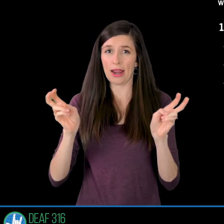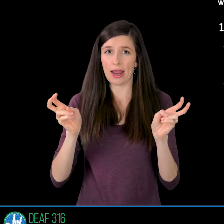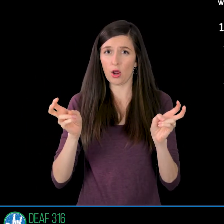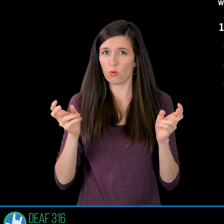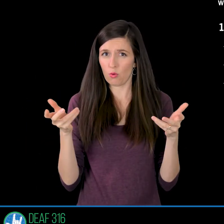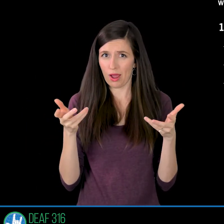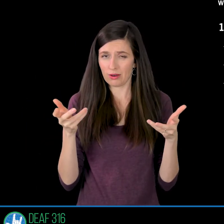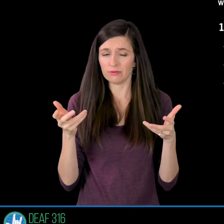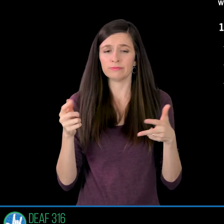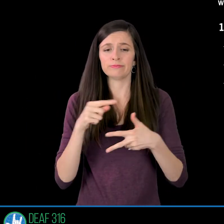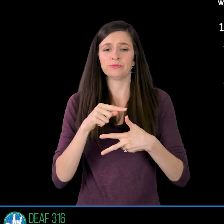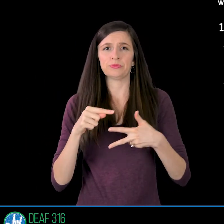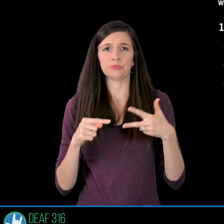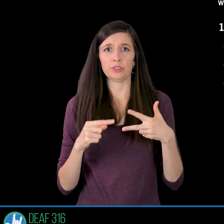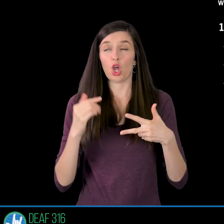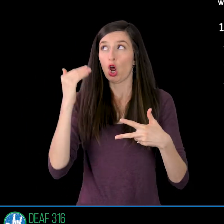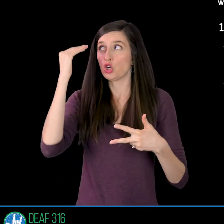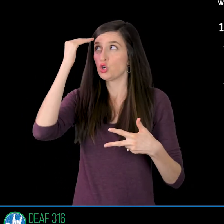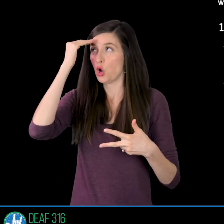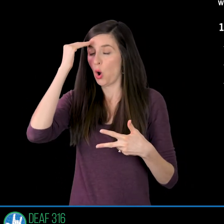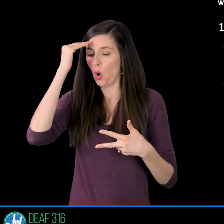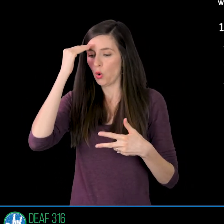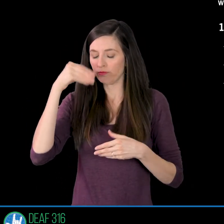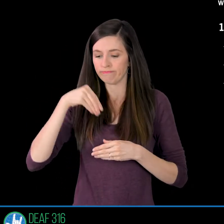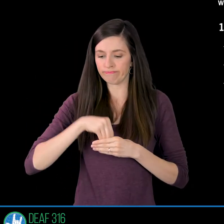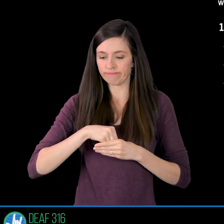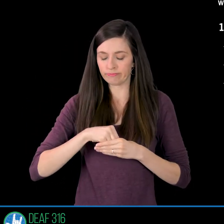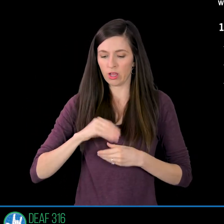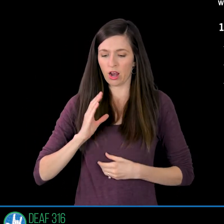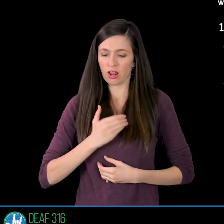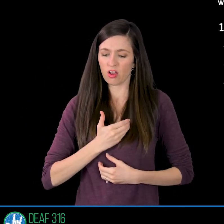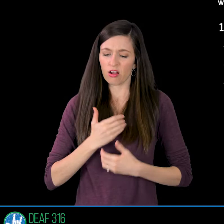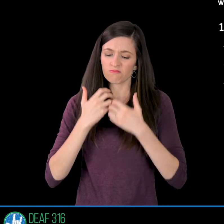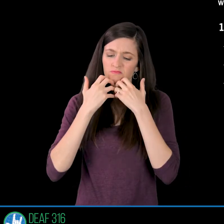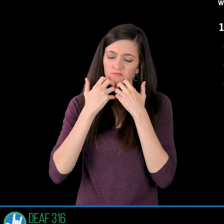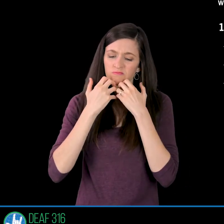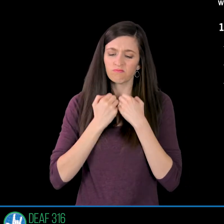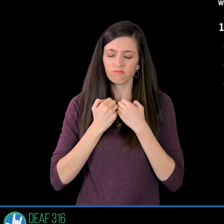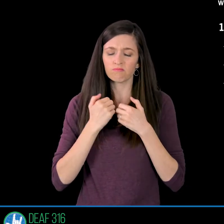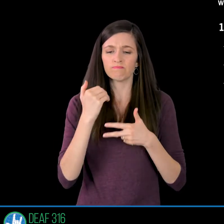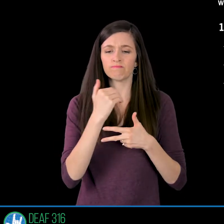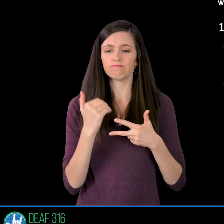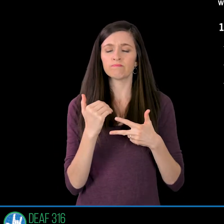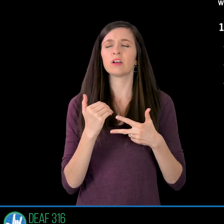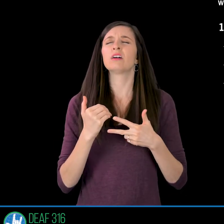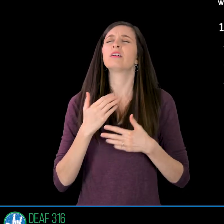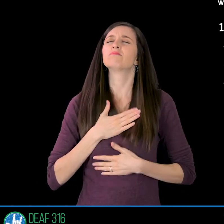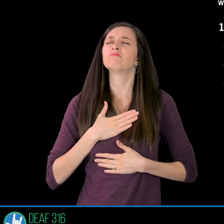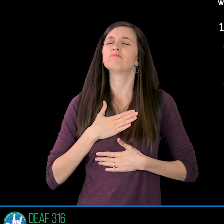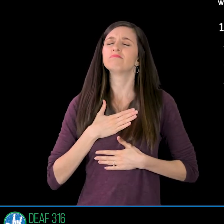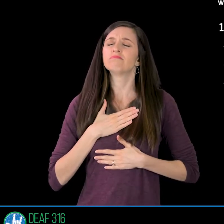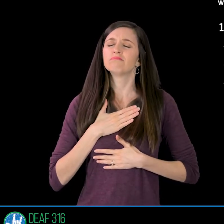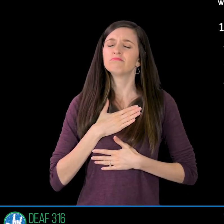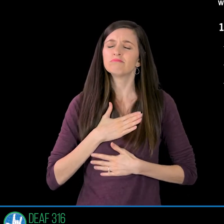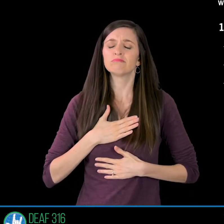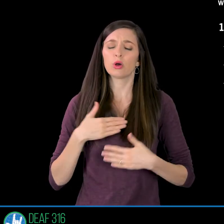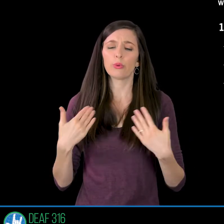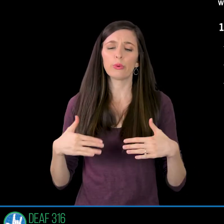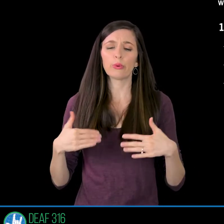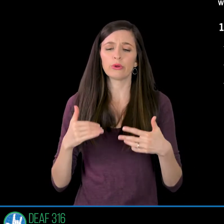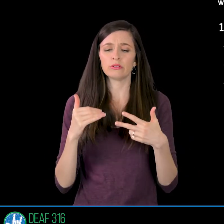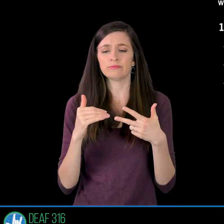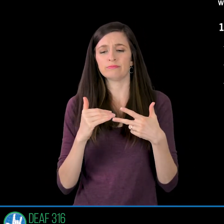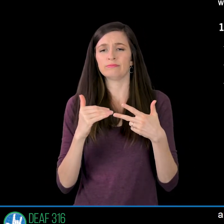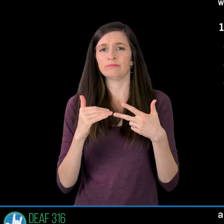that His glory was to be known as the greatest treasure, and to be enjoyed as